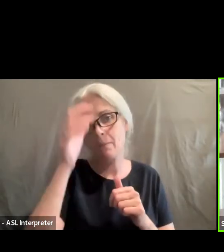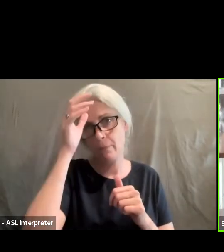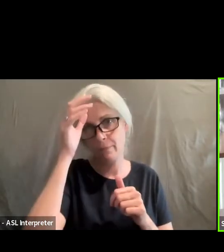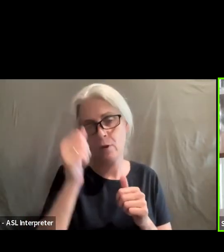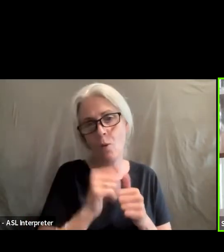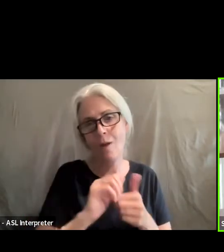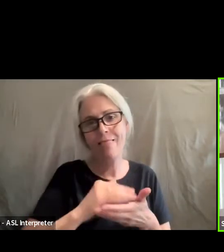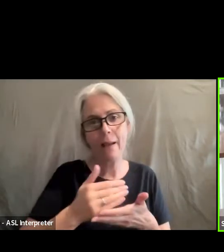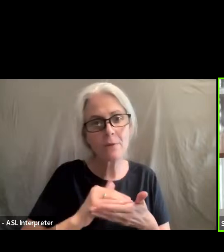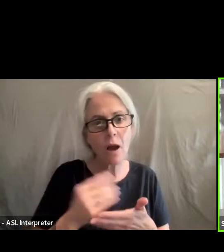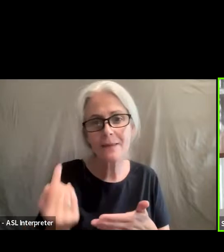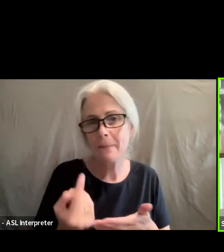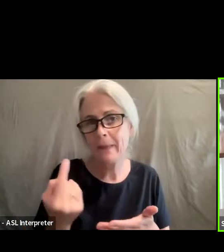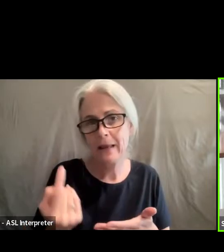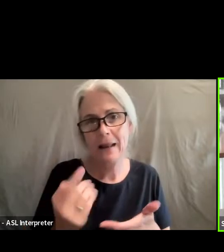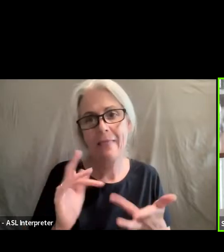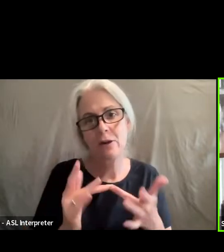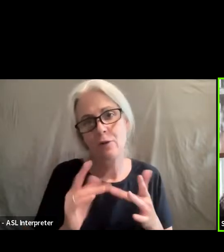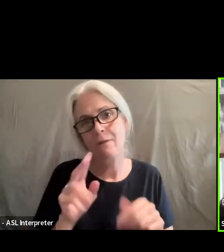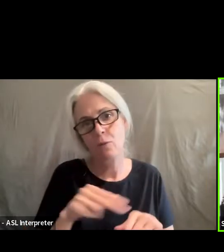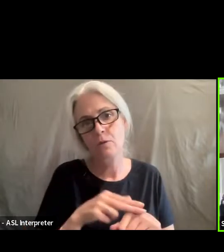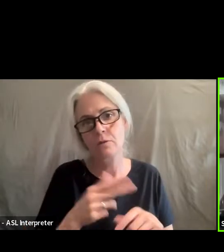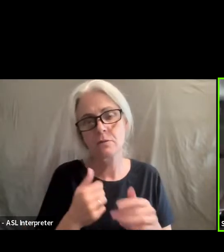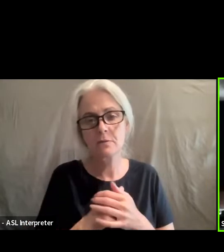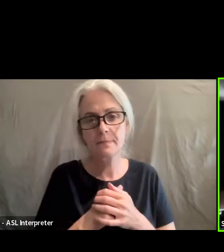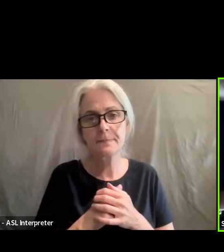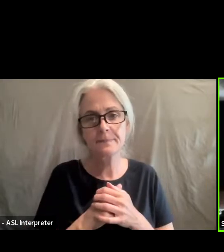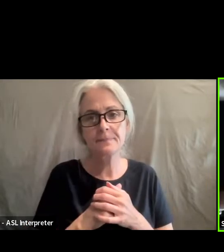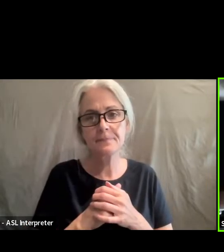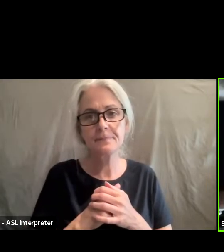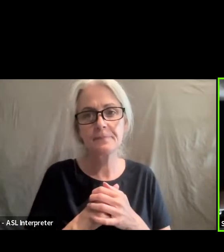or laptop, and then the internet, of course.